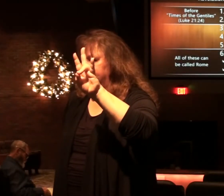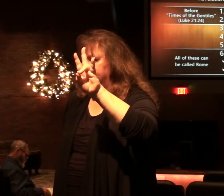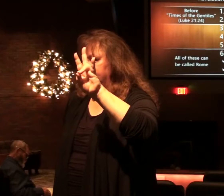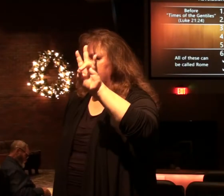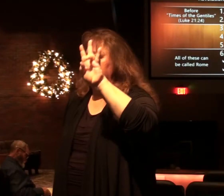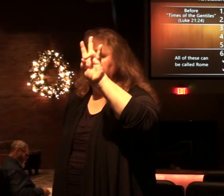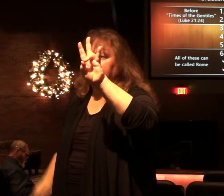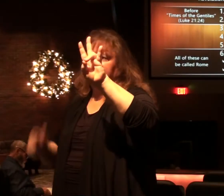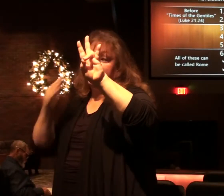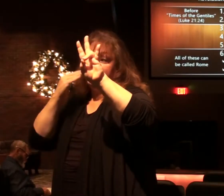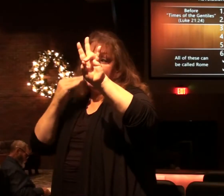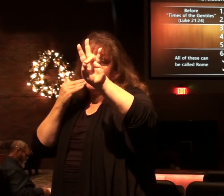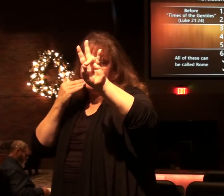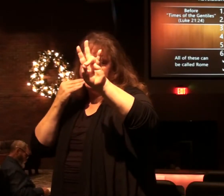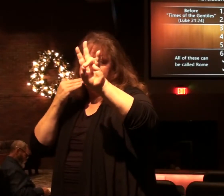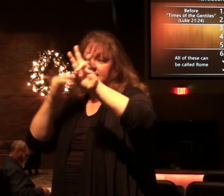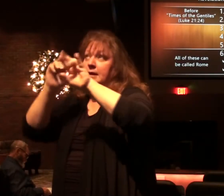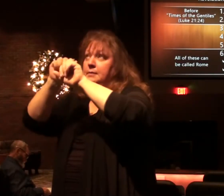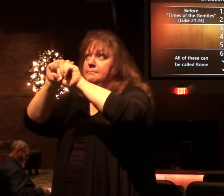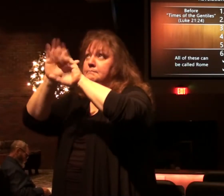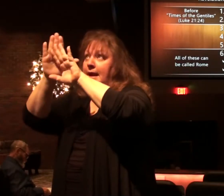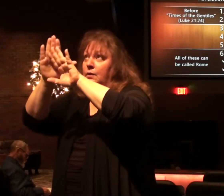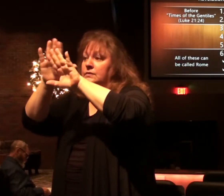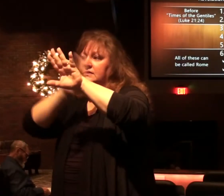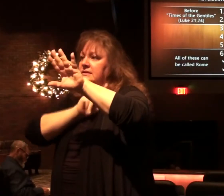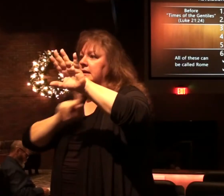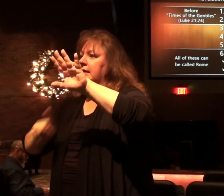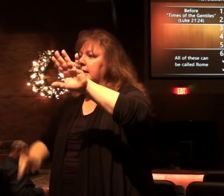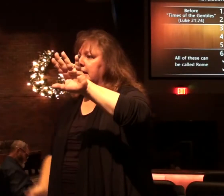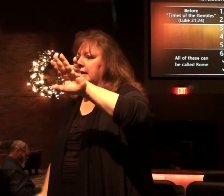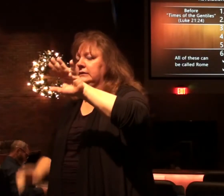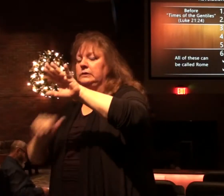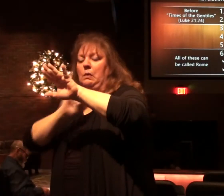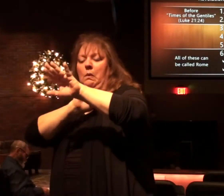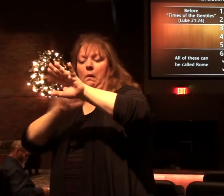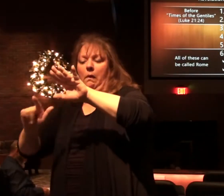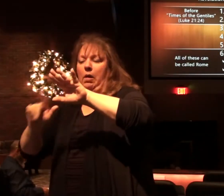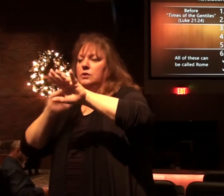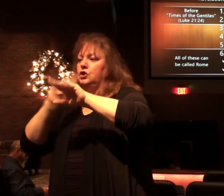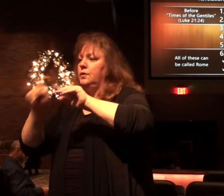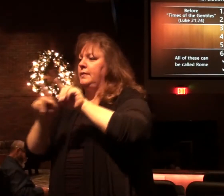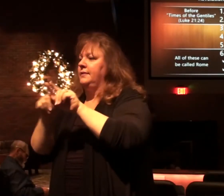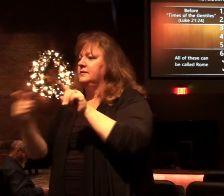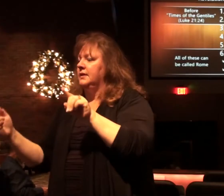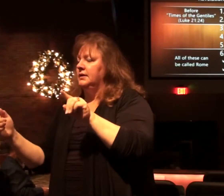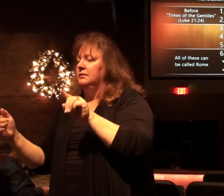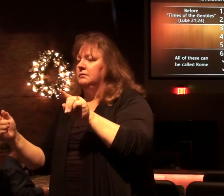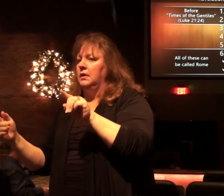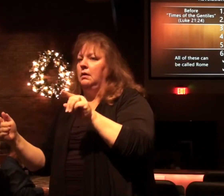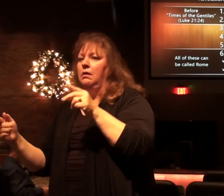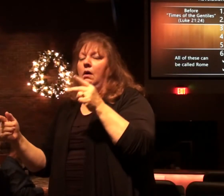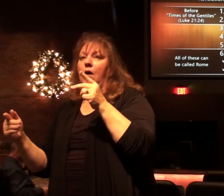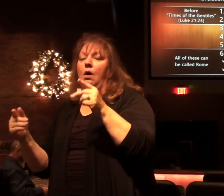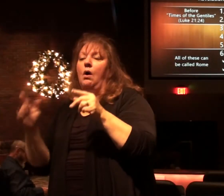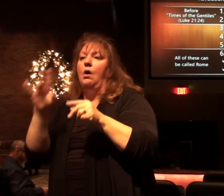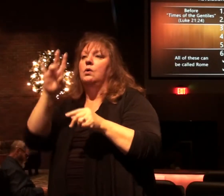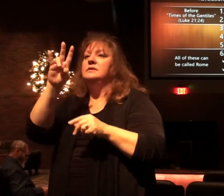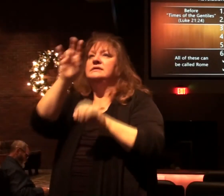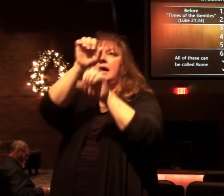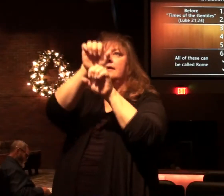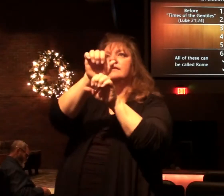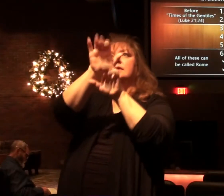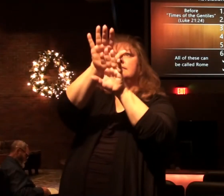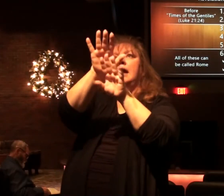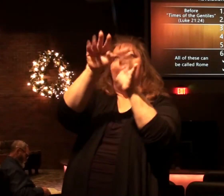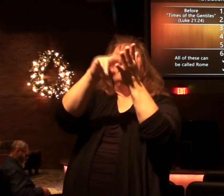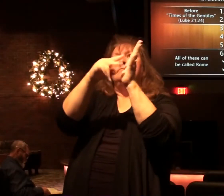7 heads, 7 mountains, 7 kings. All refer to the same thing. Some people pick out of this, oh, the 7 mountains,